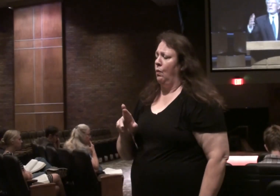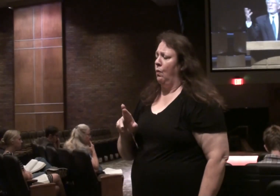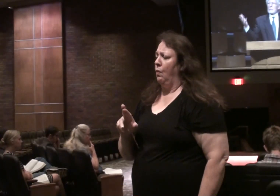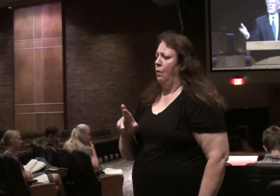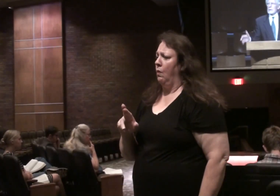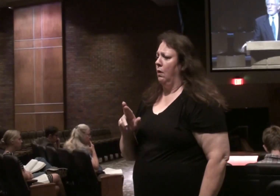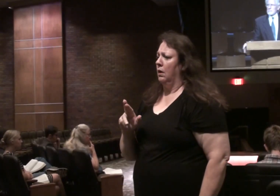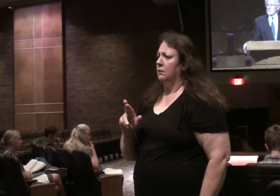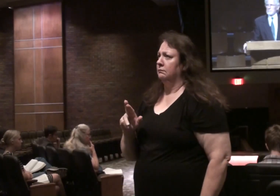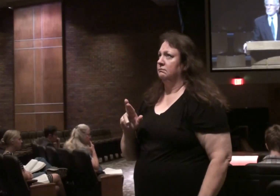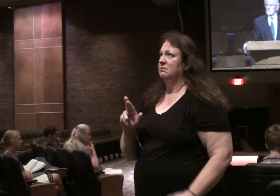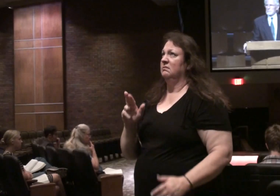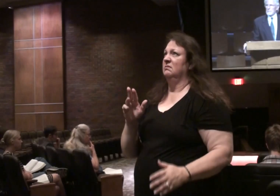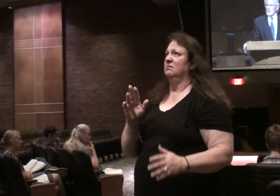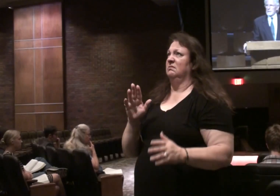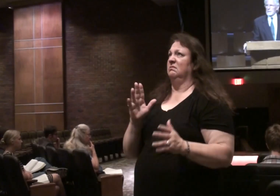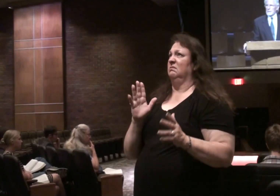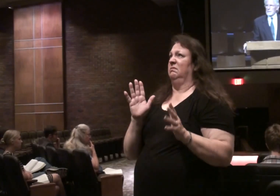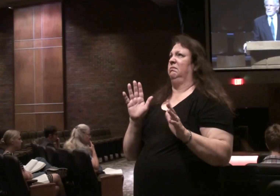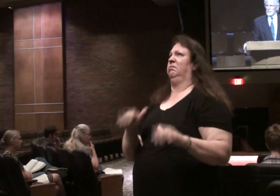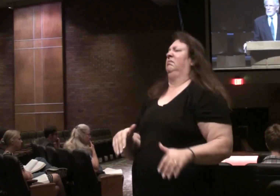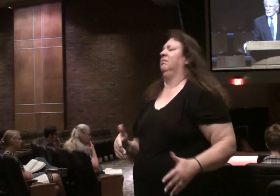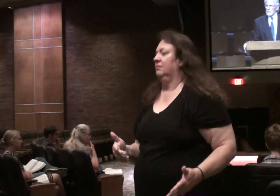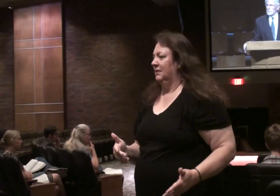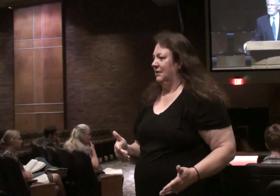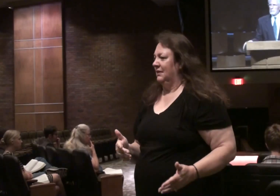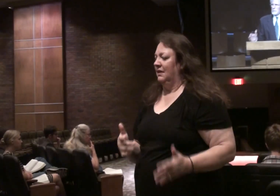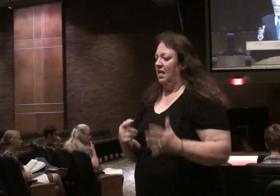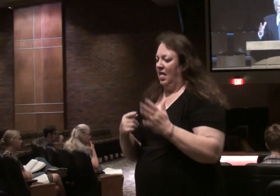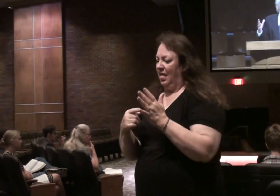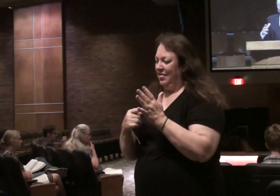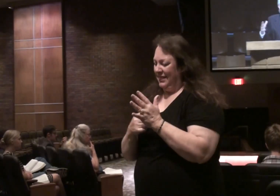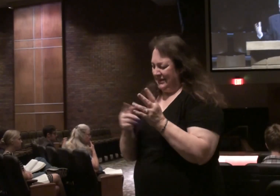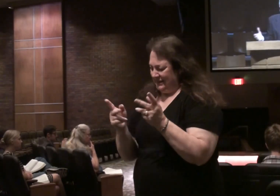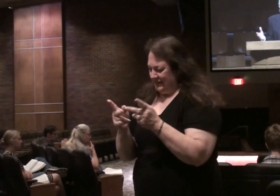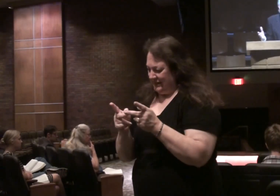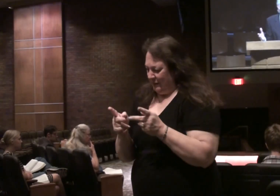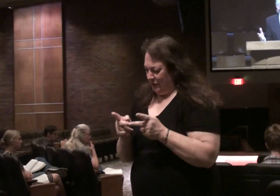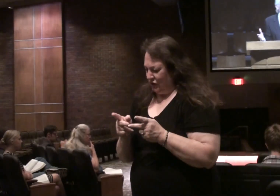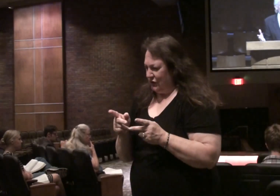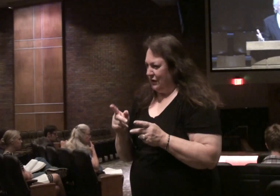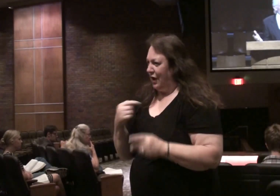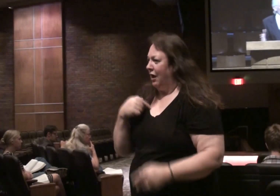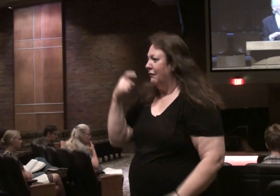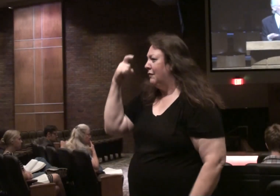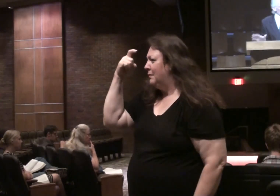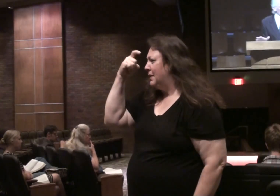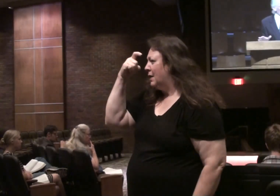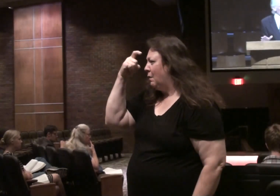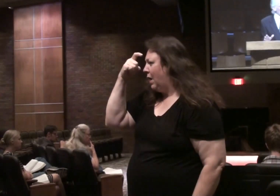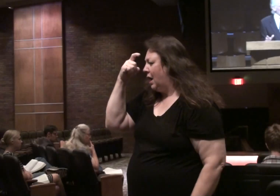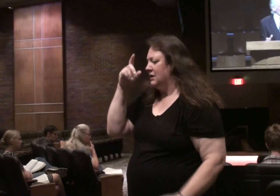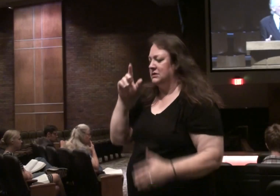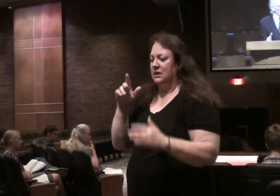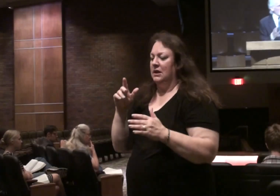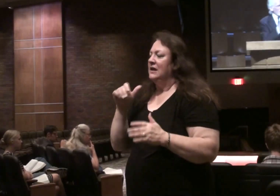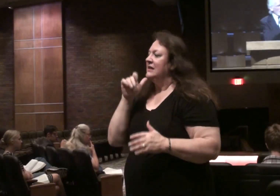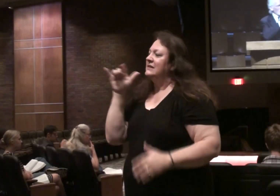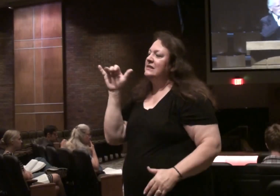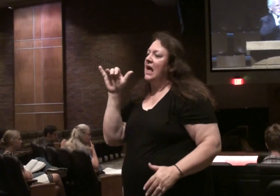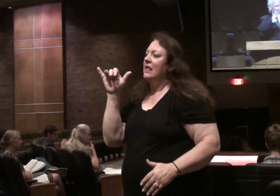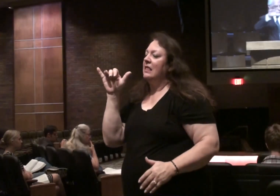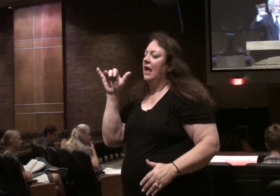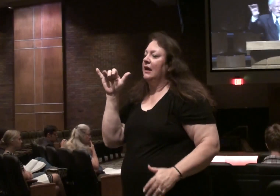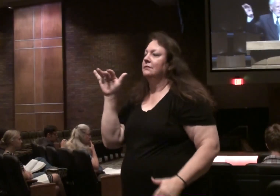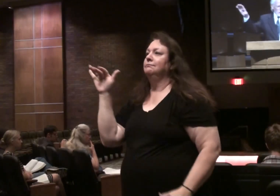or overrule it. This is the position of being wise. This is a simple basic. So it's not like he's